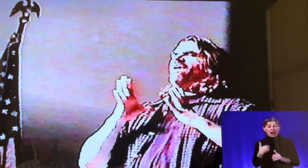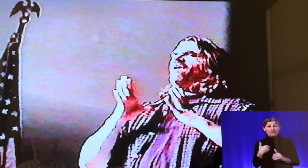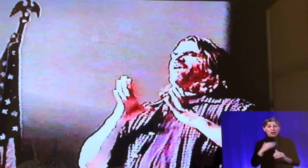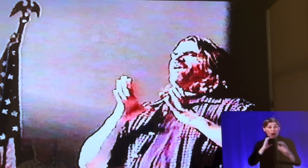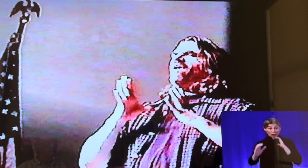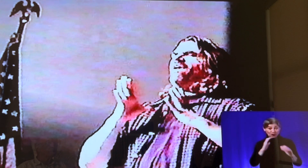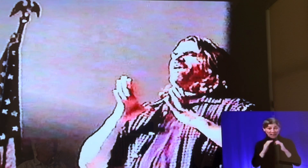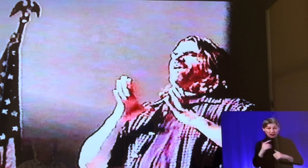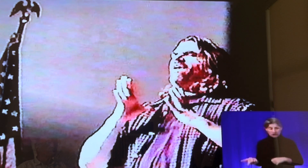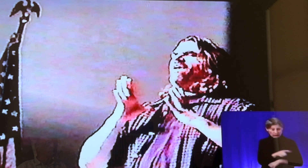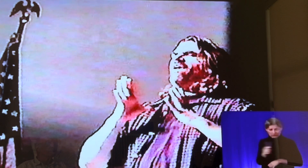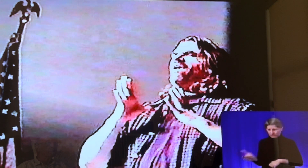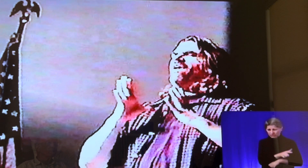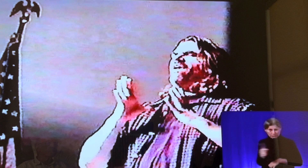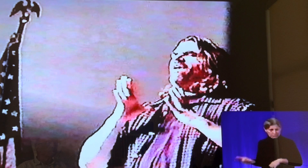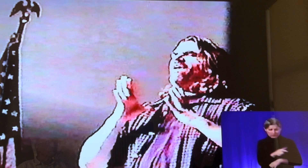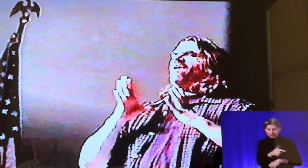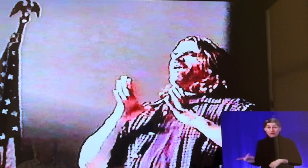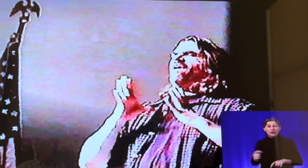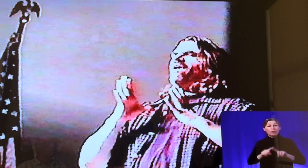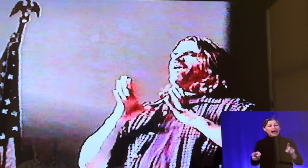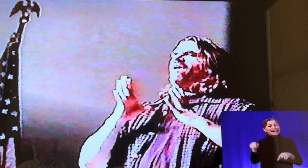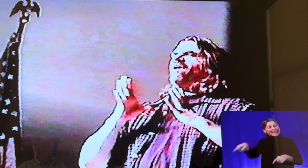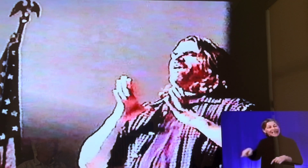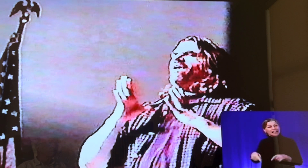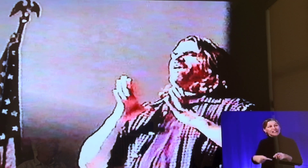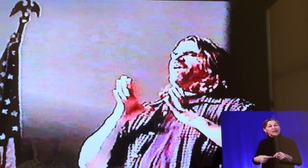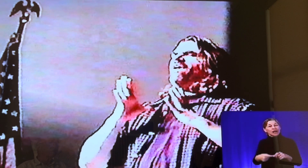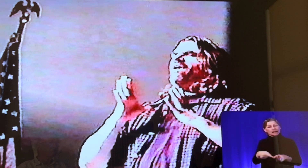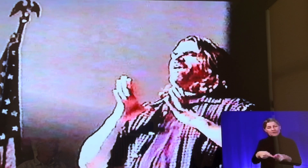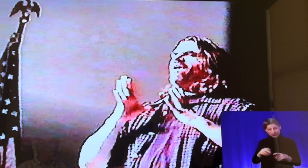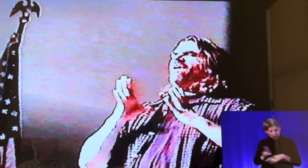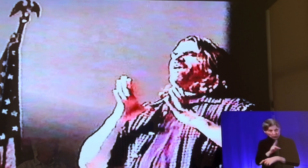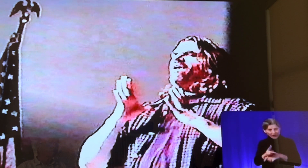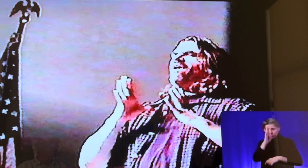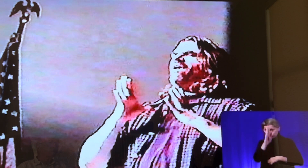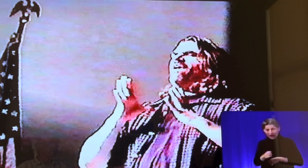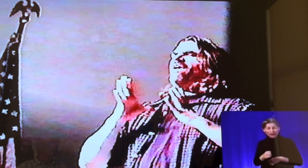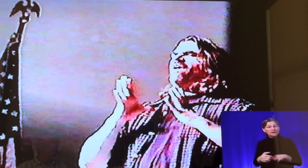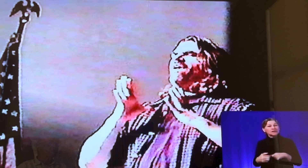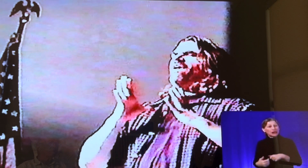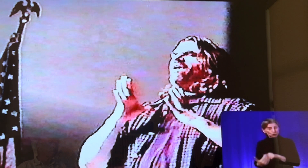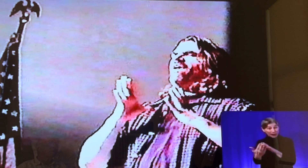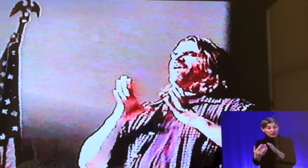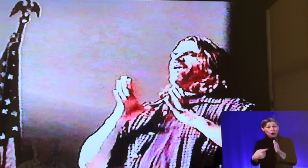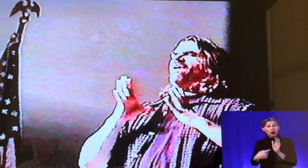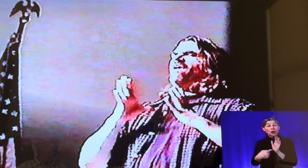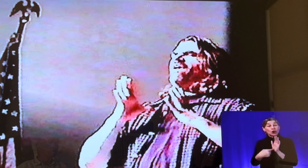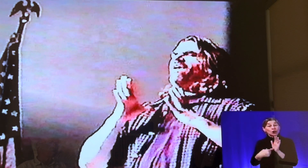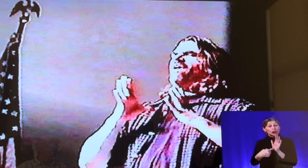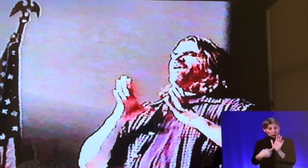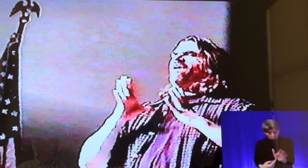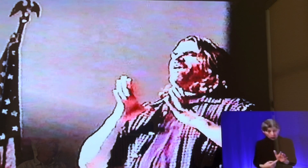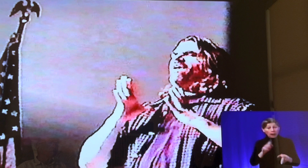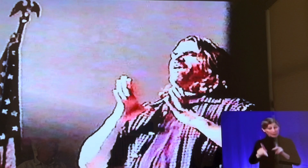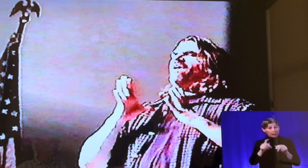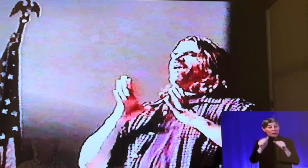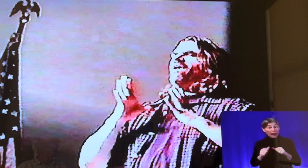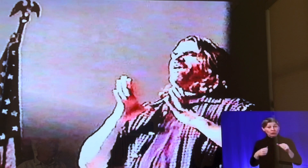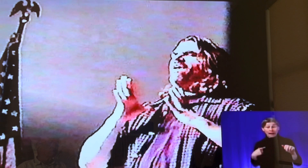he goes into the direct address showing that the people can either raise their hand and he pretends he's somebody doing that,